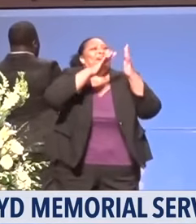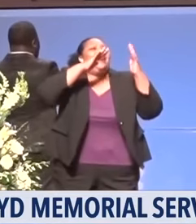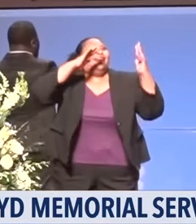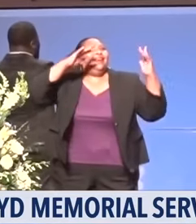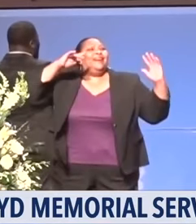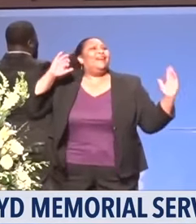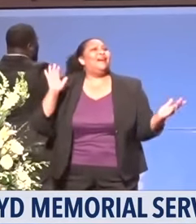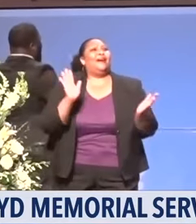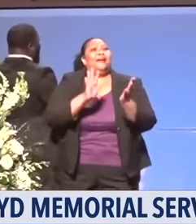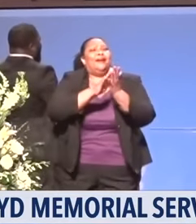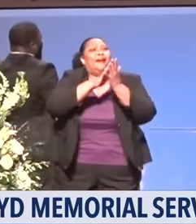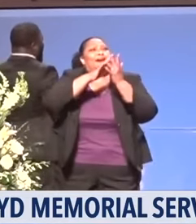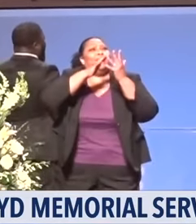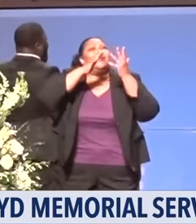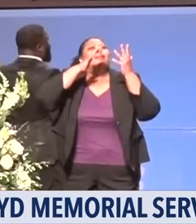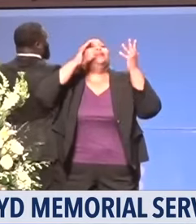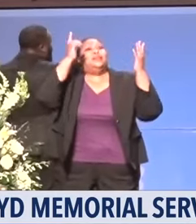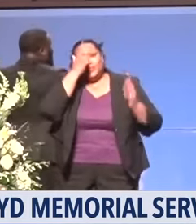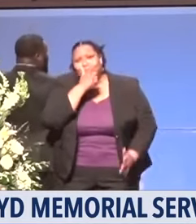And the praise